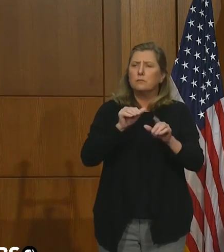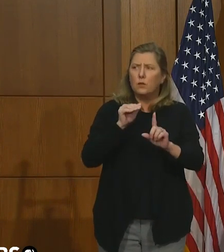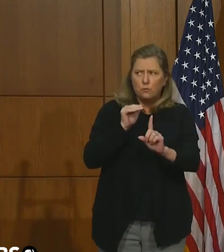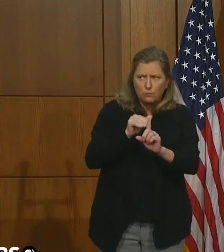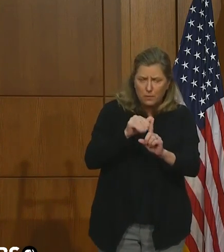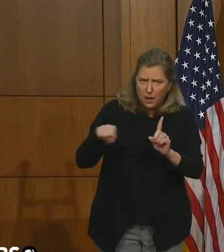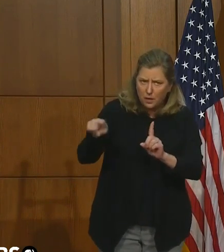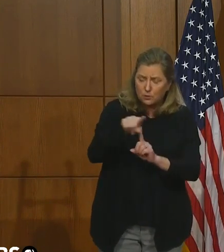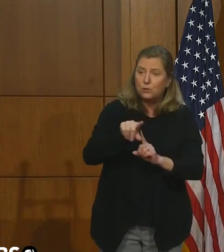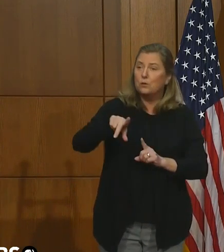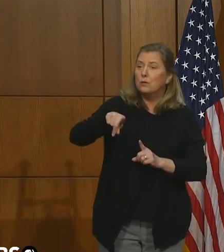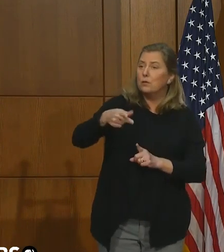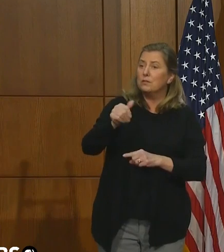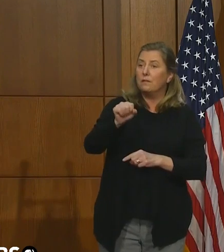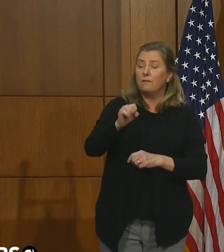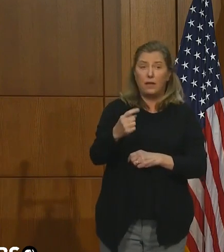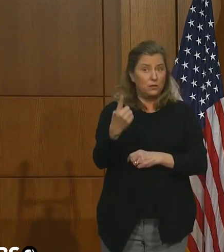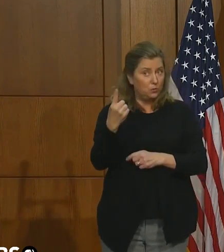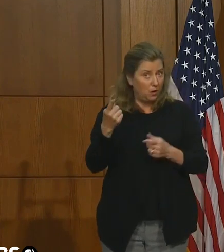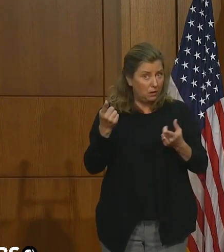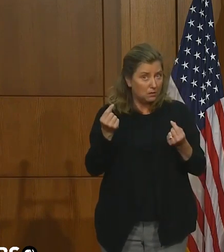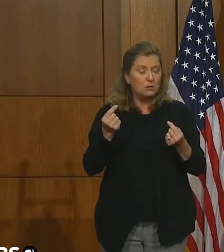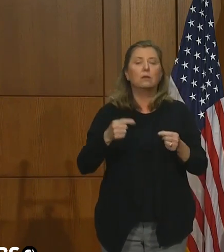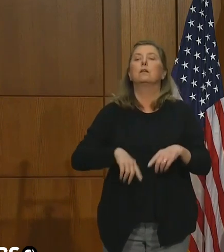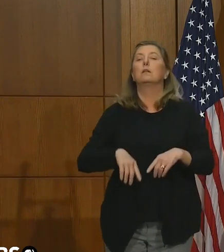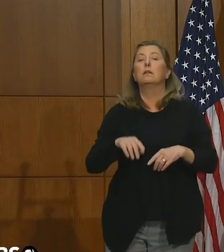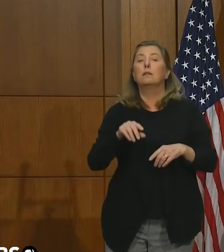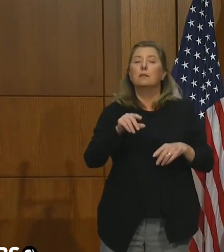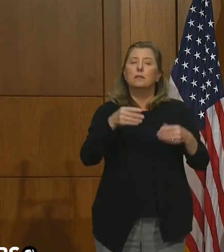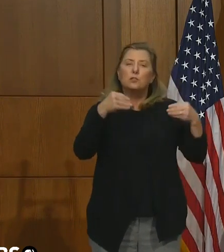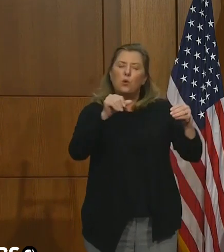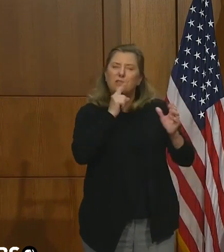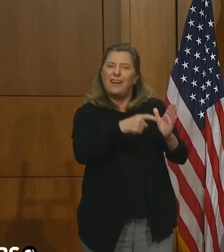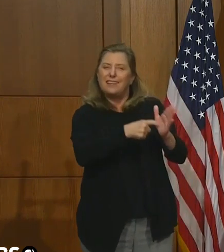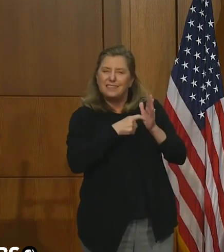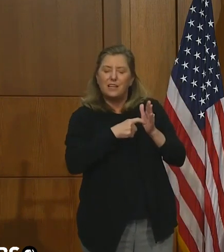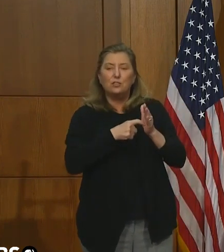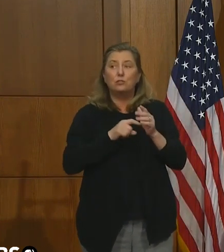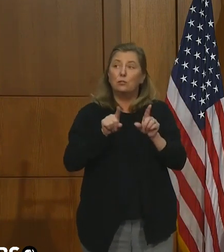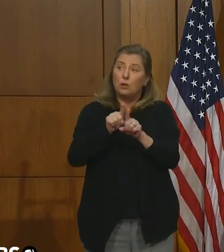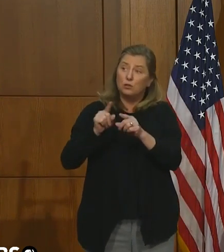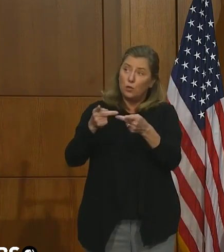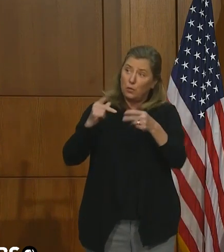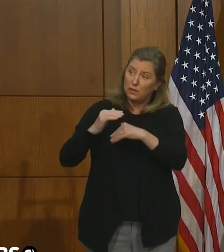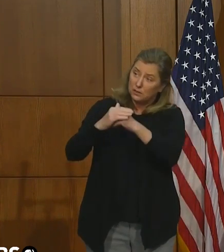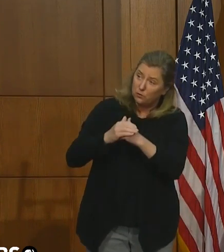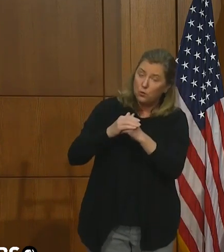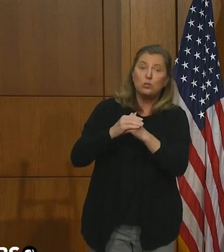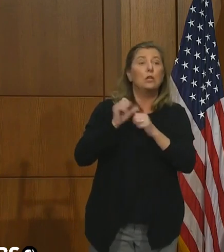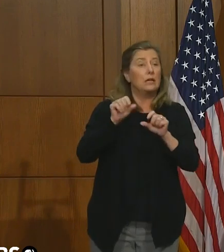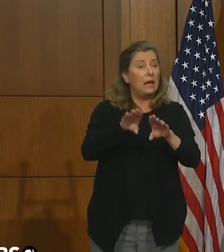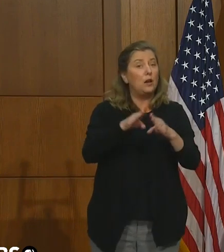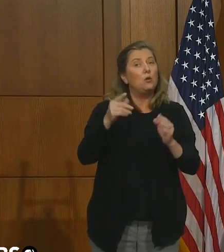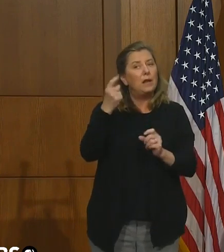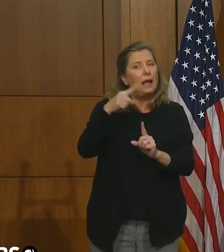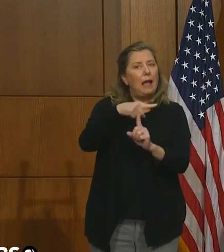phase one, non-essential retail and houses of worship may open at 50%